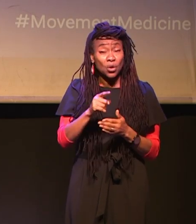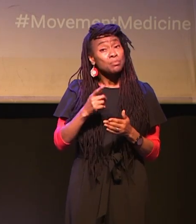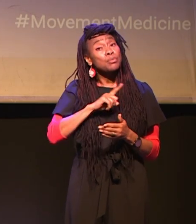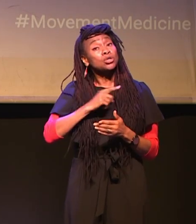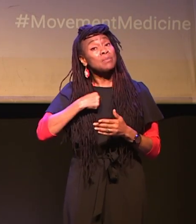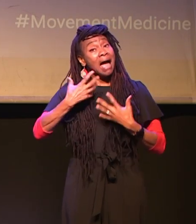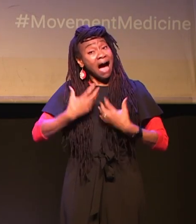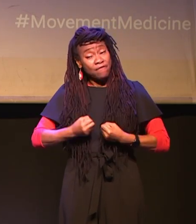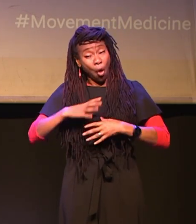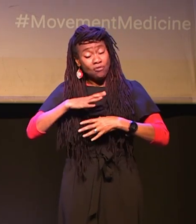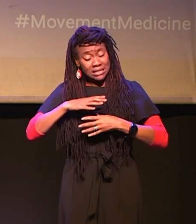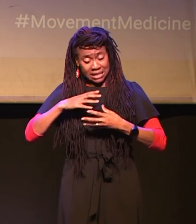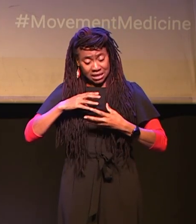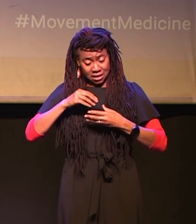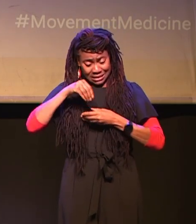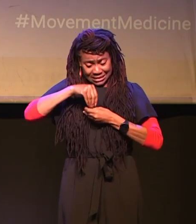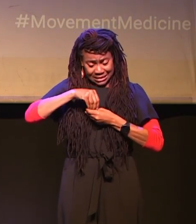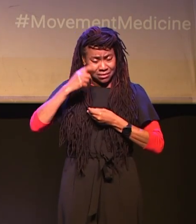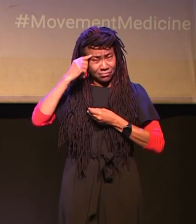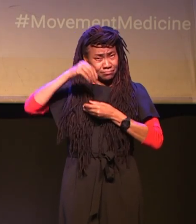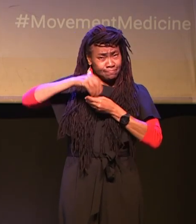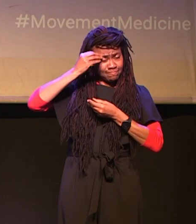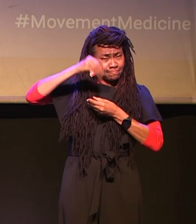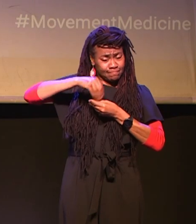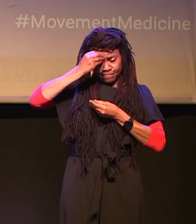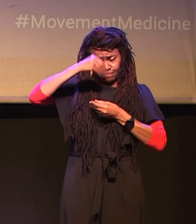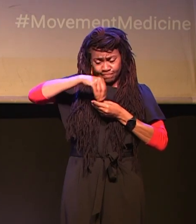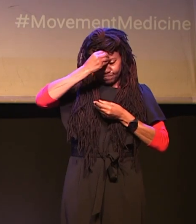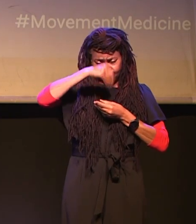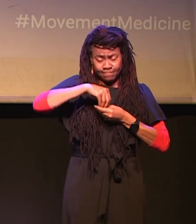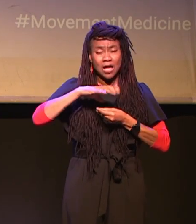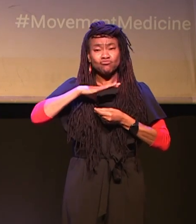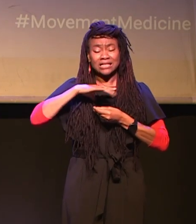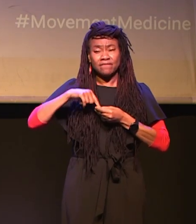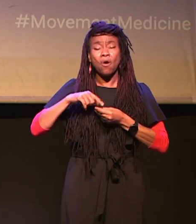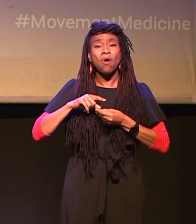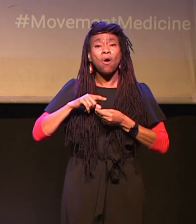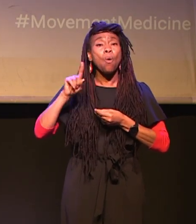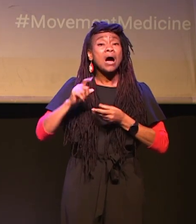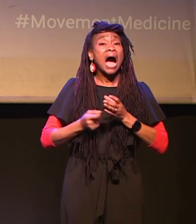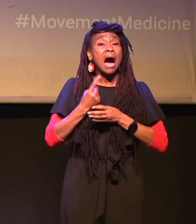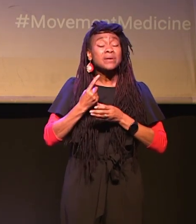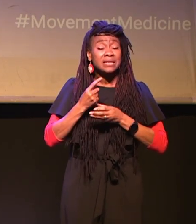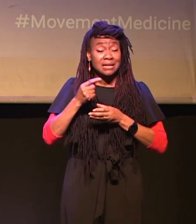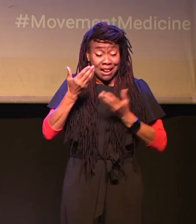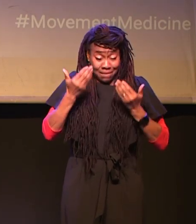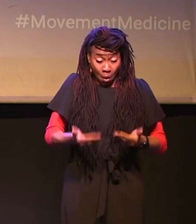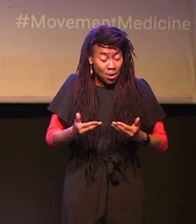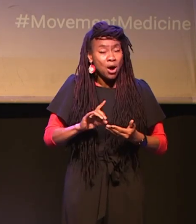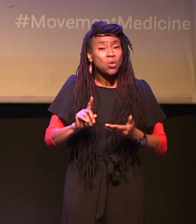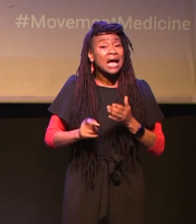question of culture, not of what is happening in this very heightened moment, but what's happening in the other moments.